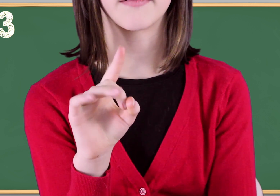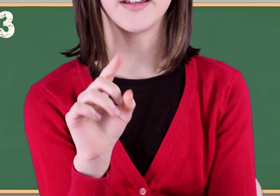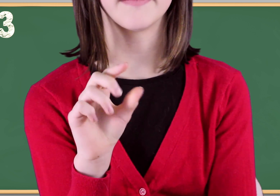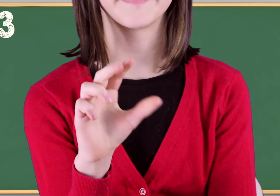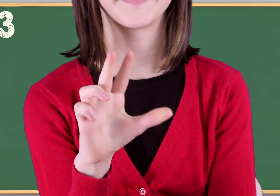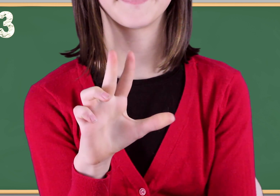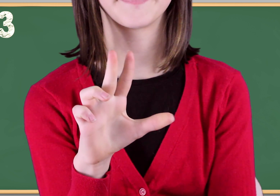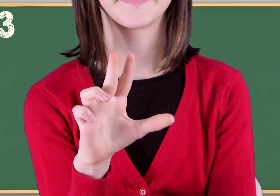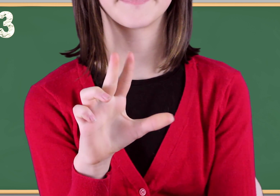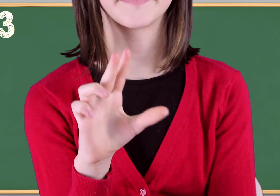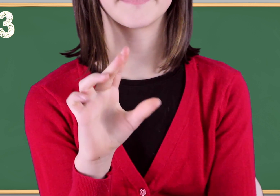83,